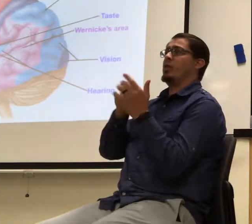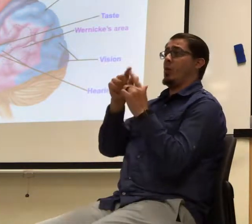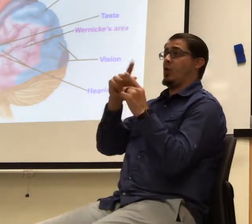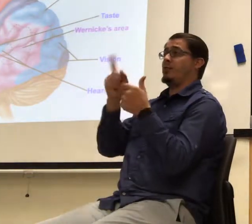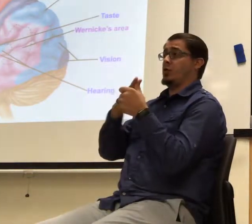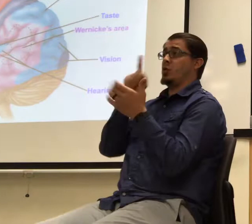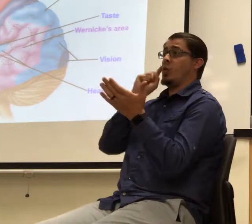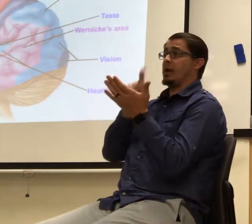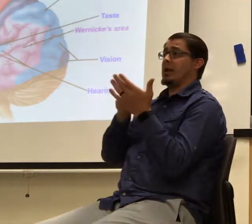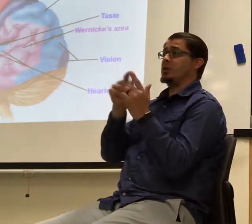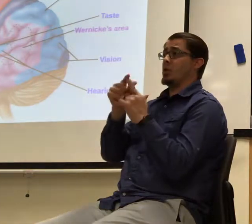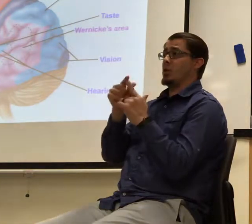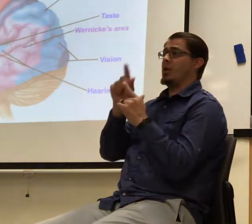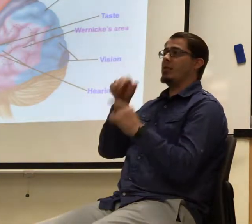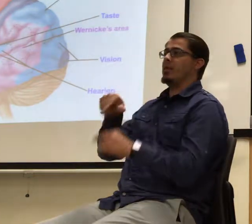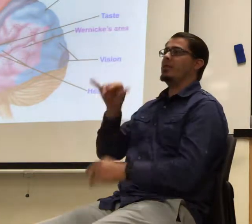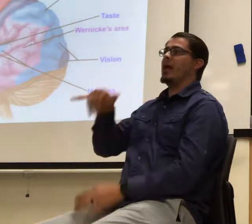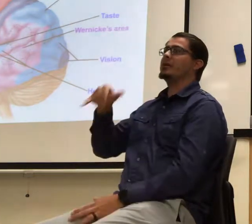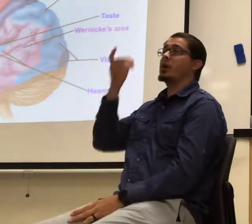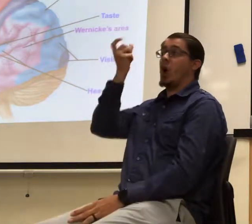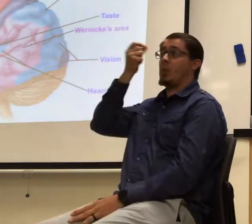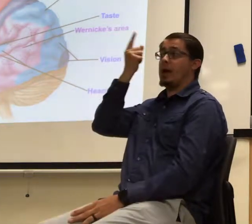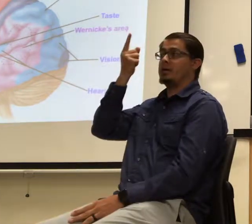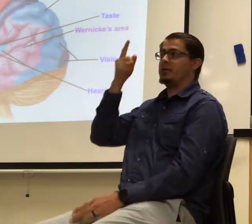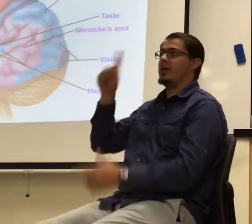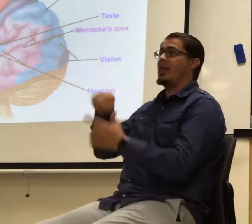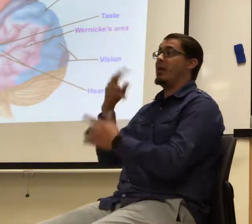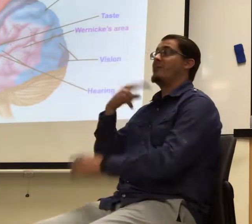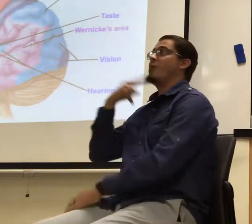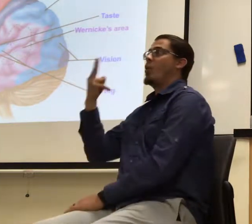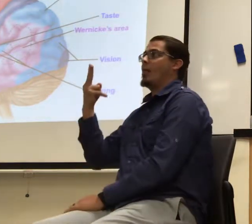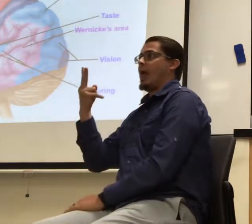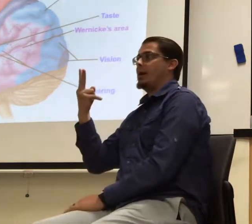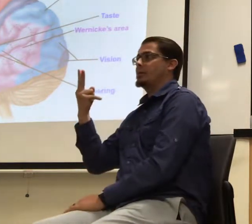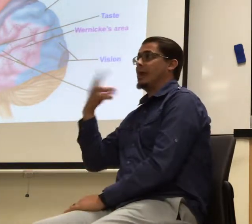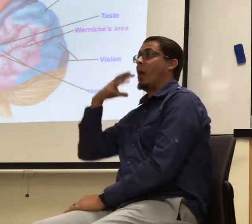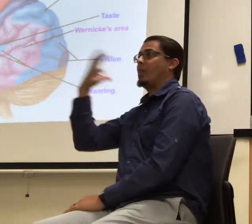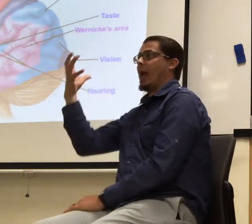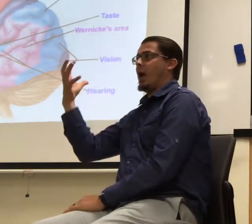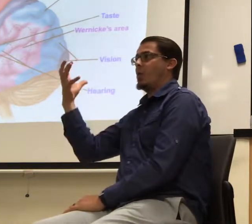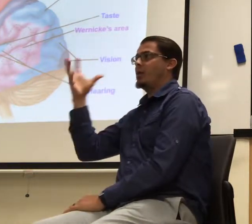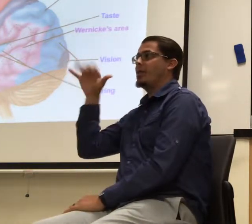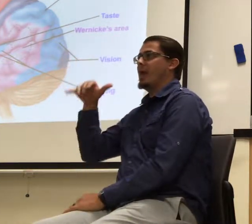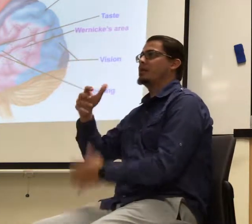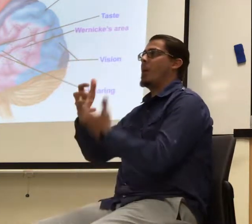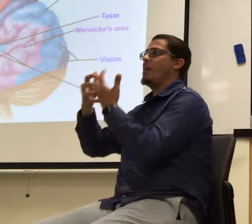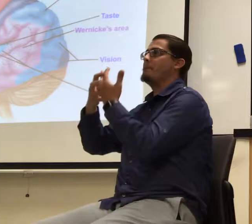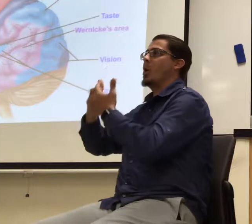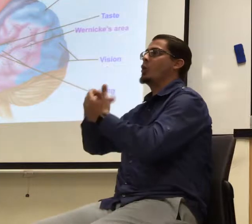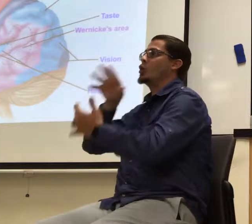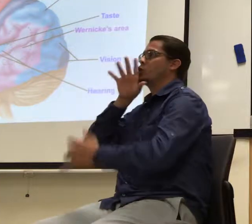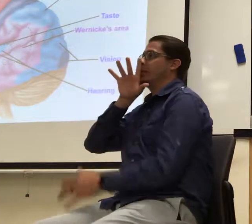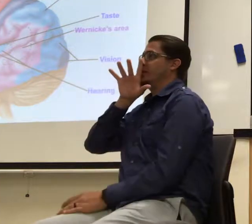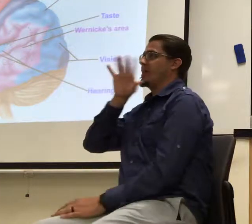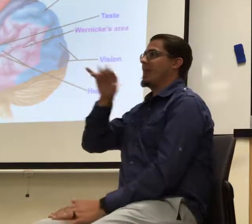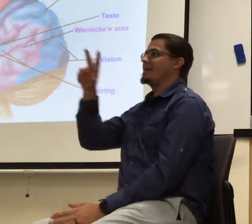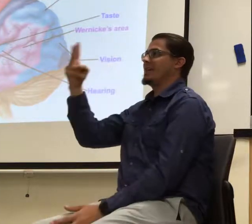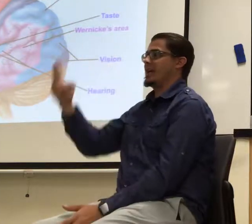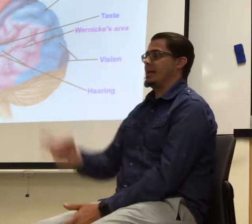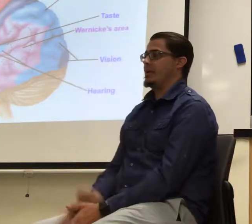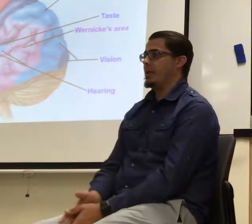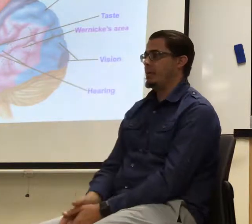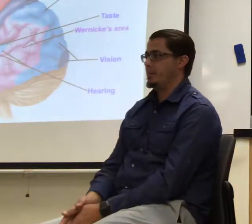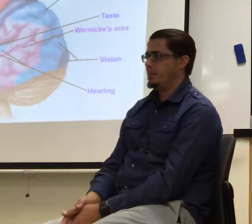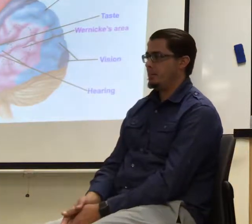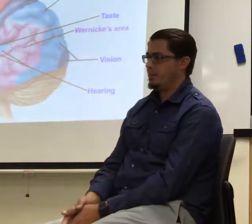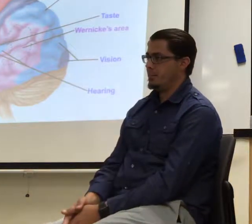That's this. That's comprehension. But me vocalizing the word out loud is motor speech. I guess that comes second. Okay,